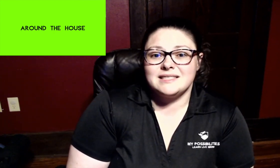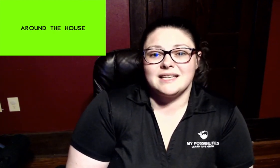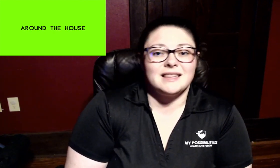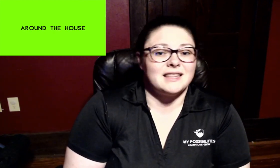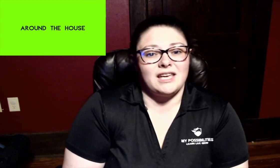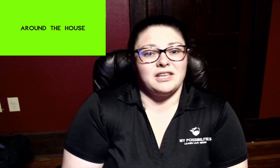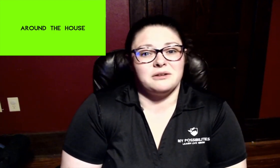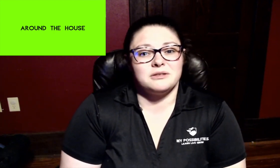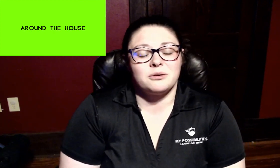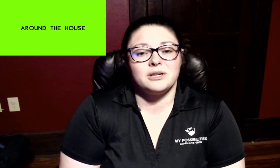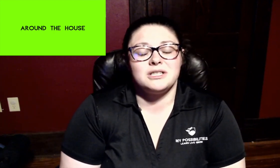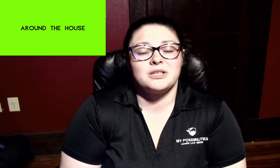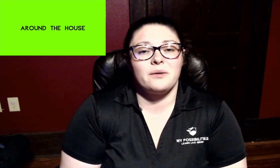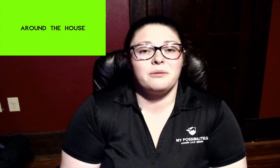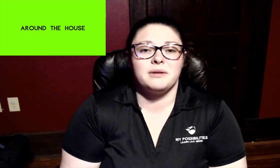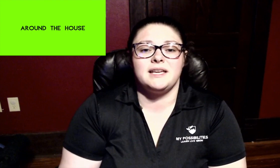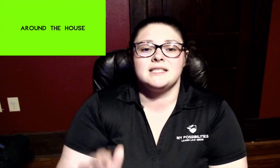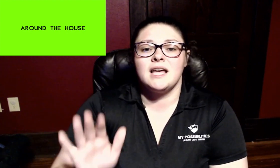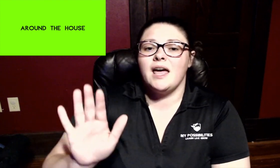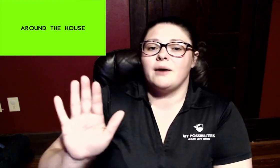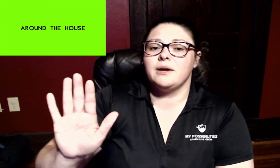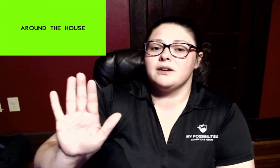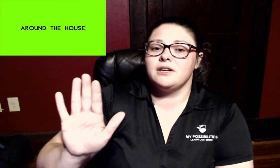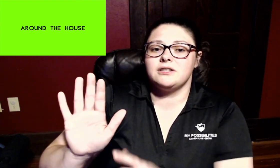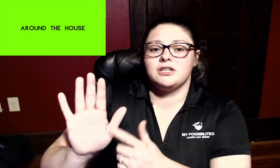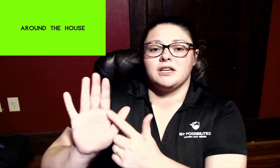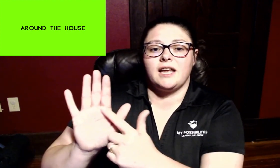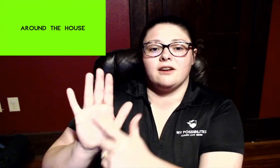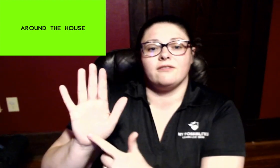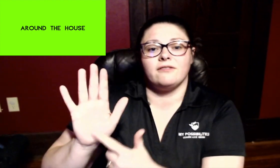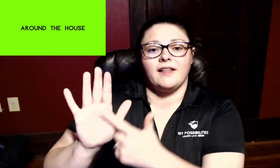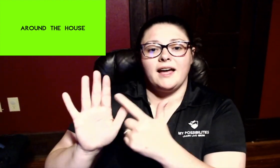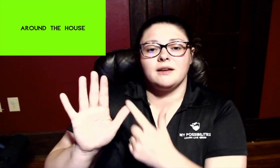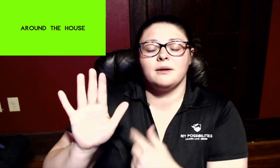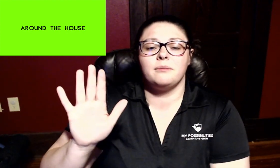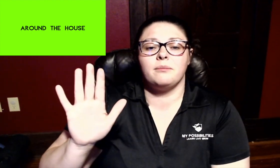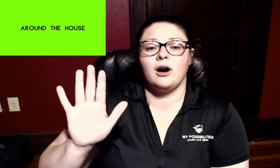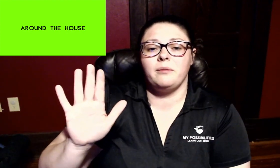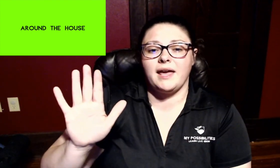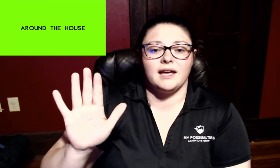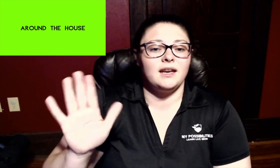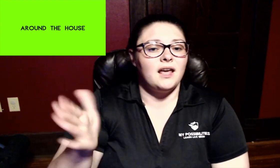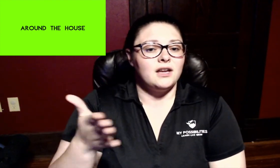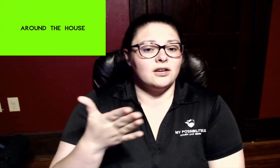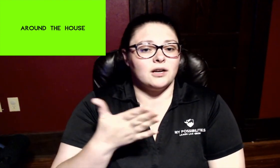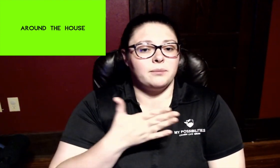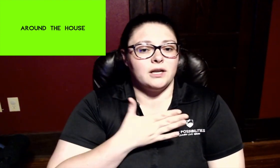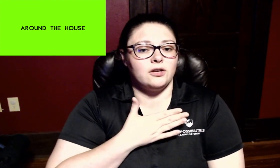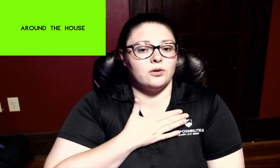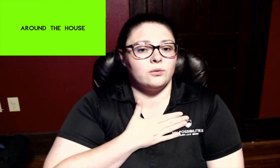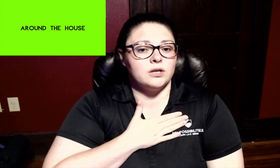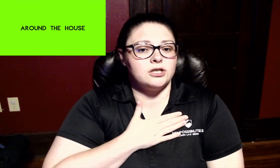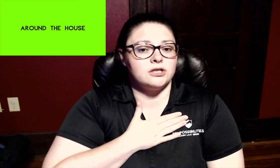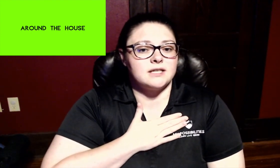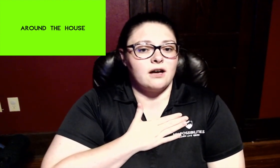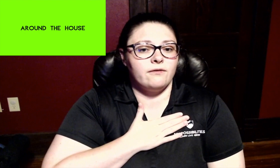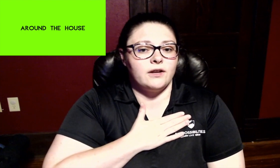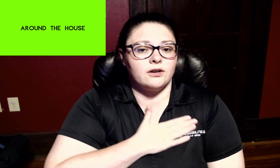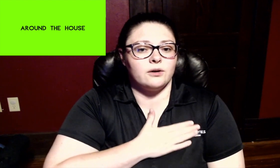and thank you. So we're going to start with please, and what you're going to do is you're going to take your flat palm hand, you're going to put it towards yourself, and you're going to rub